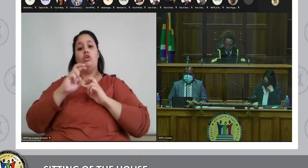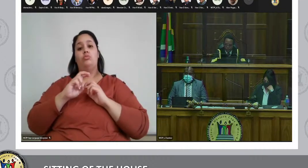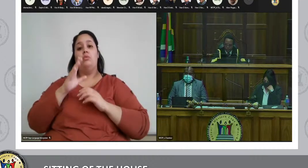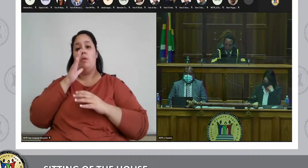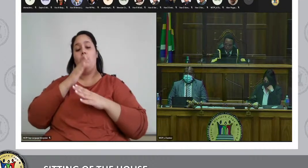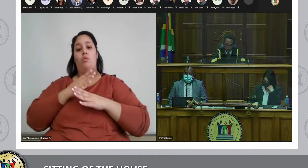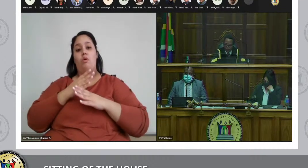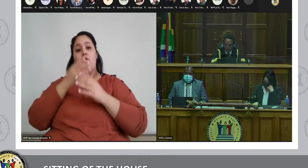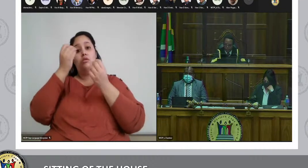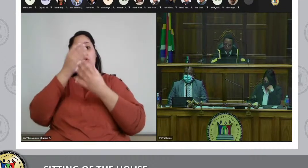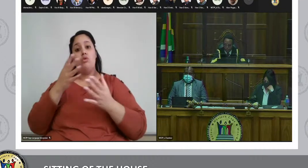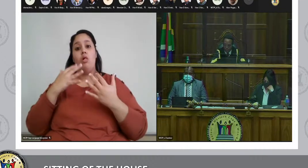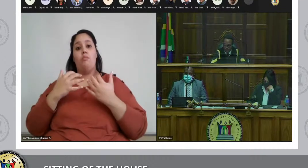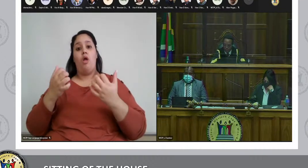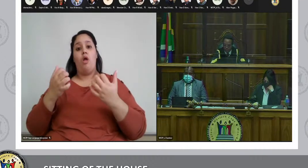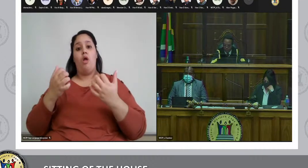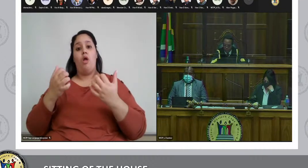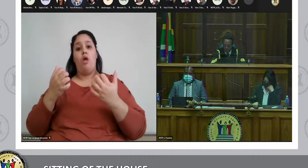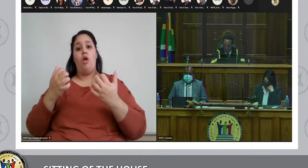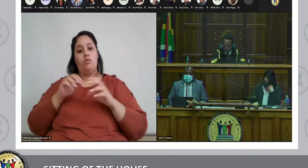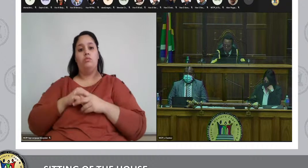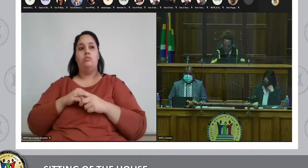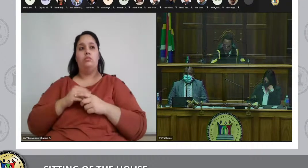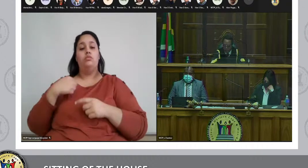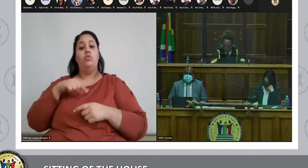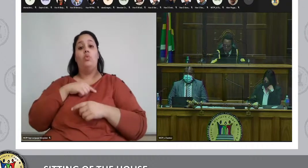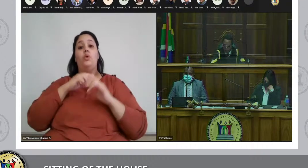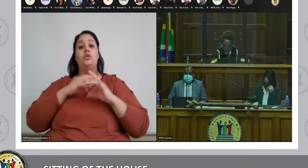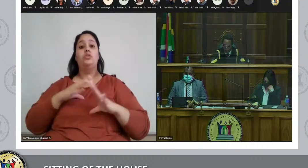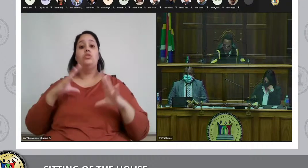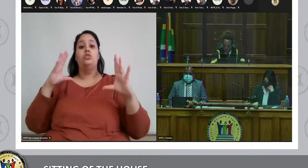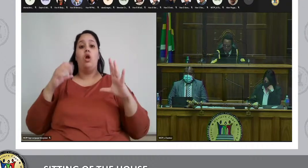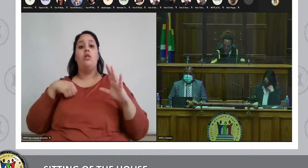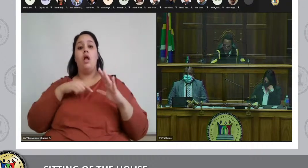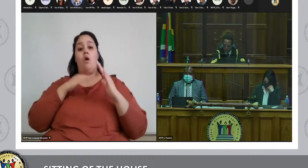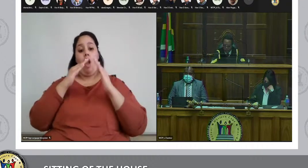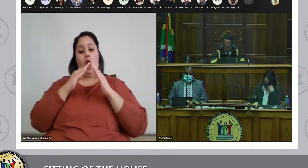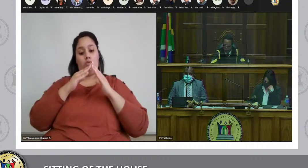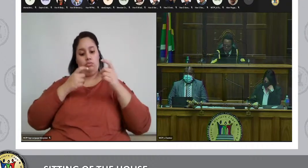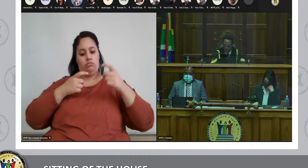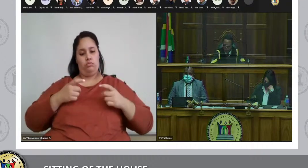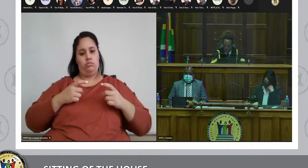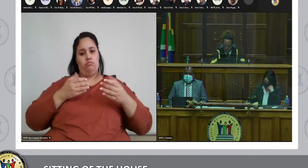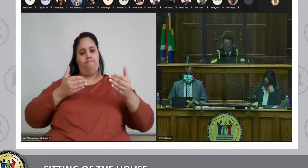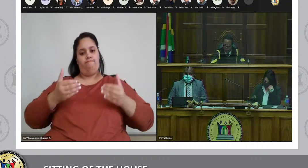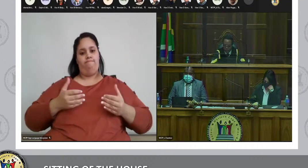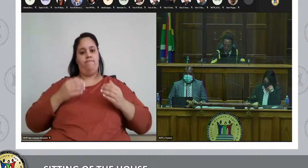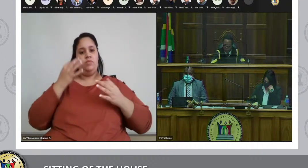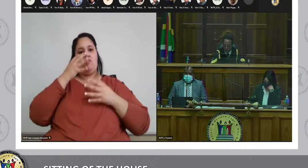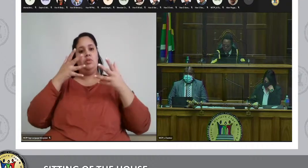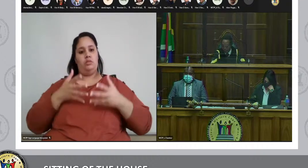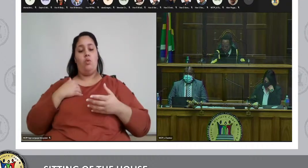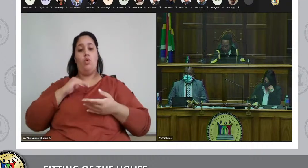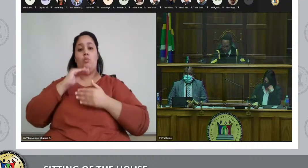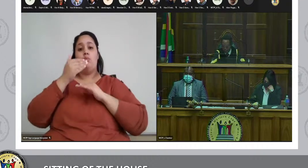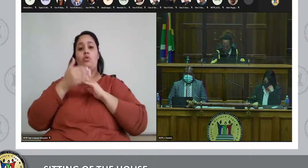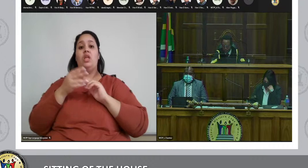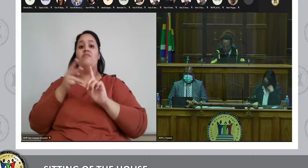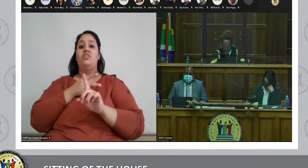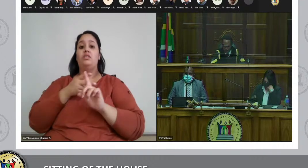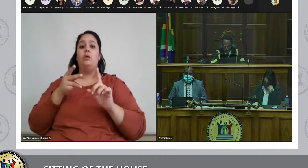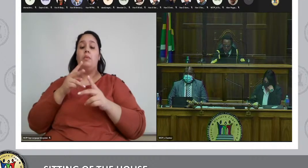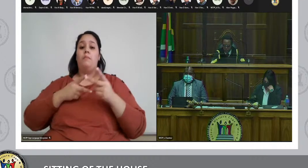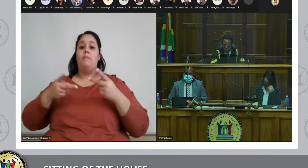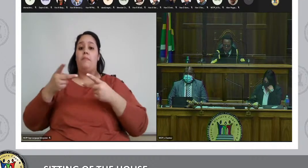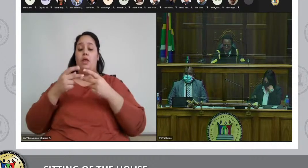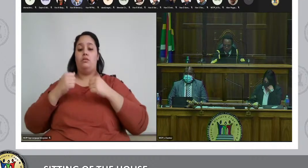Madikizela, told this Parliament, and I quote him, "Let us start by getting our house in order as government, by protecting victims in our